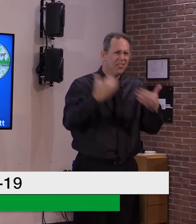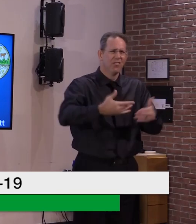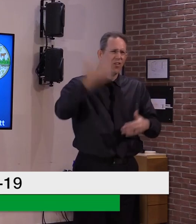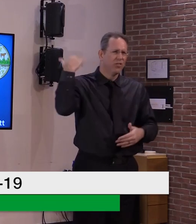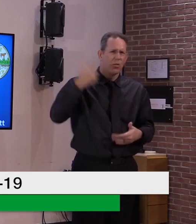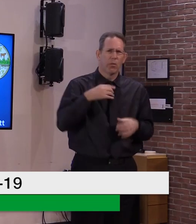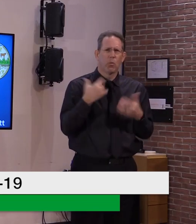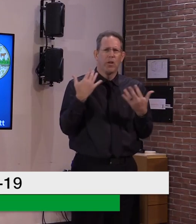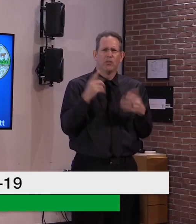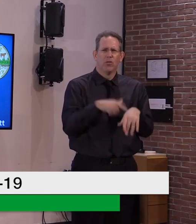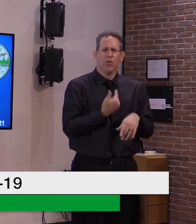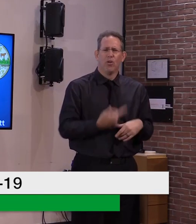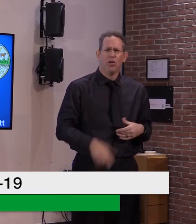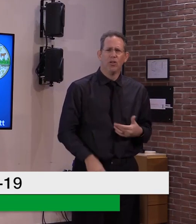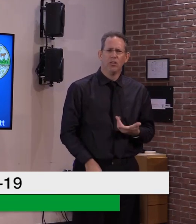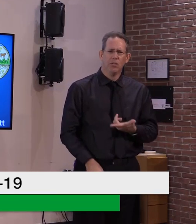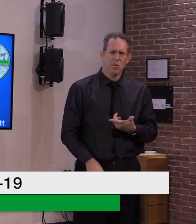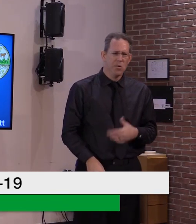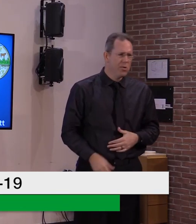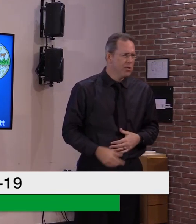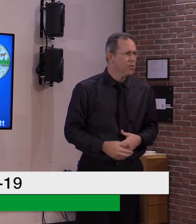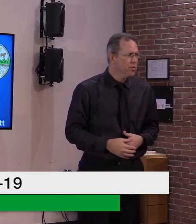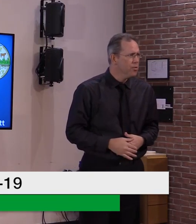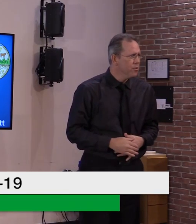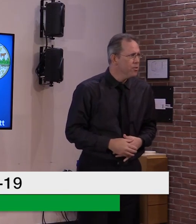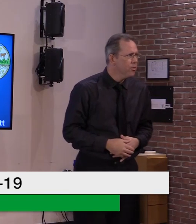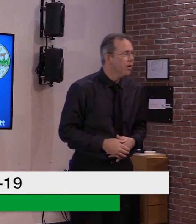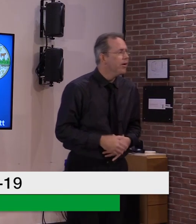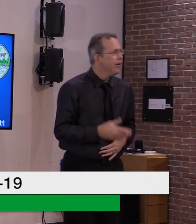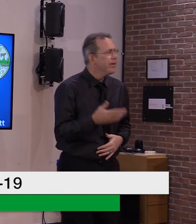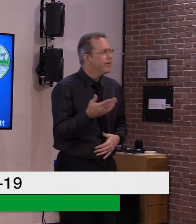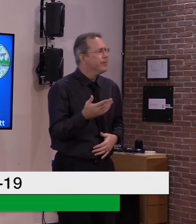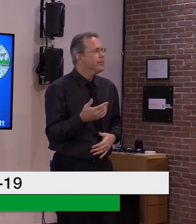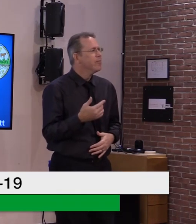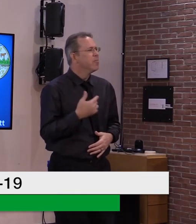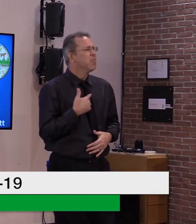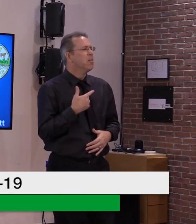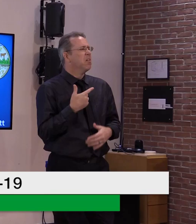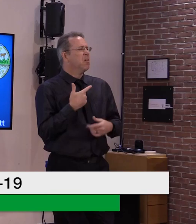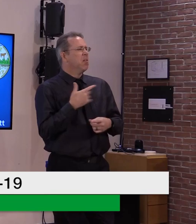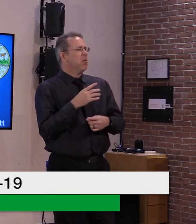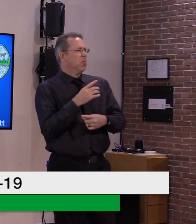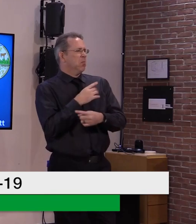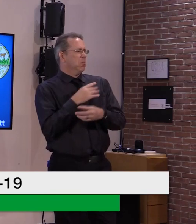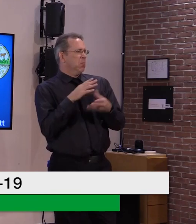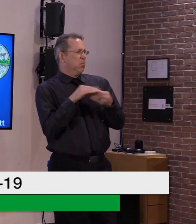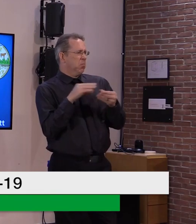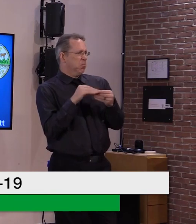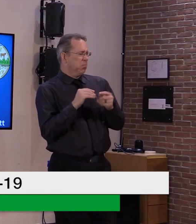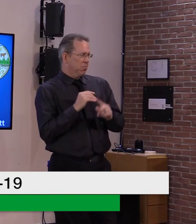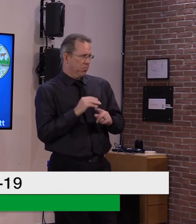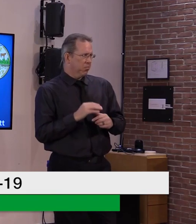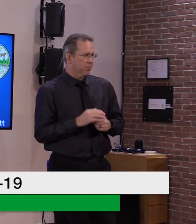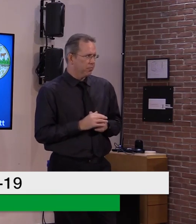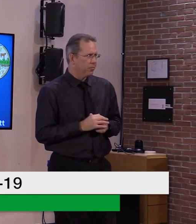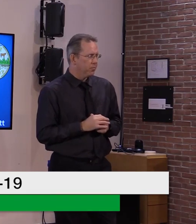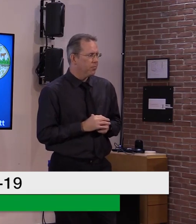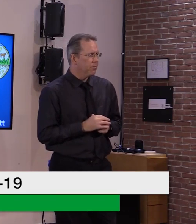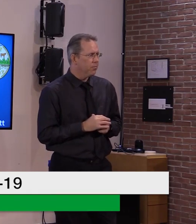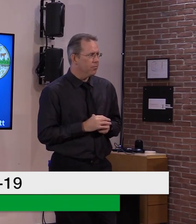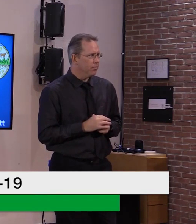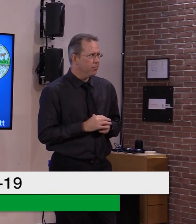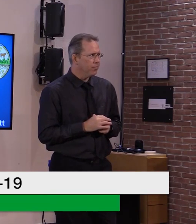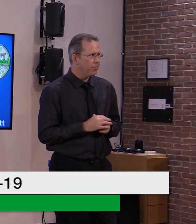nikki thanks for the question so you know i think in a lot of the cases it was about informing the large retailer about the